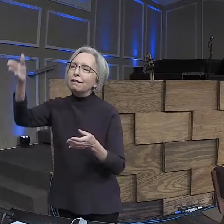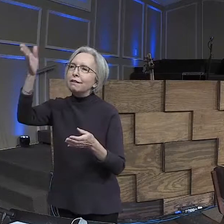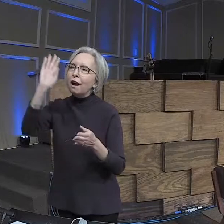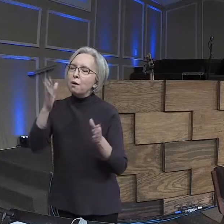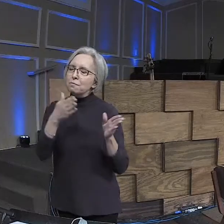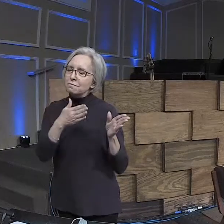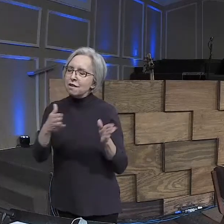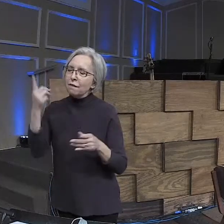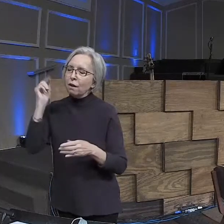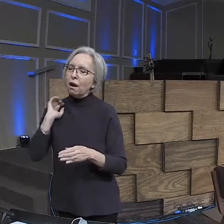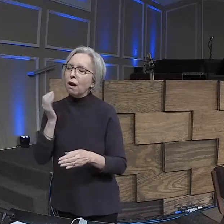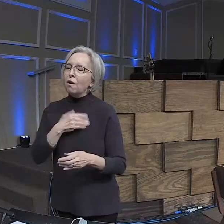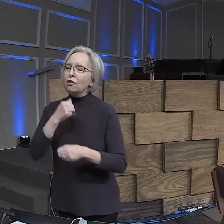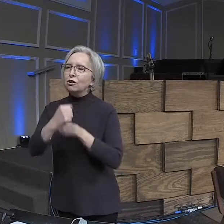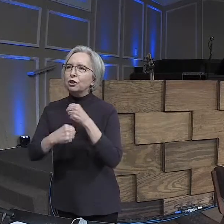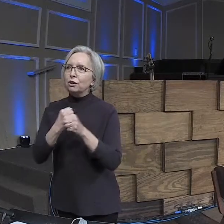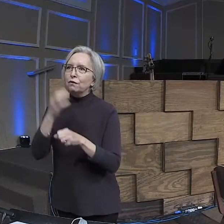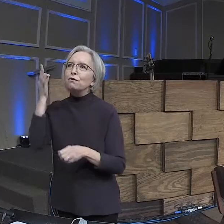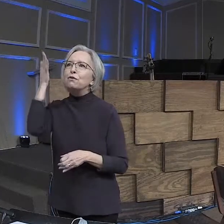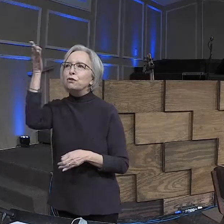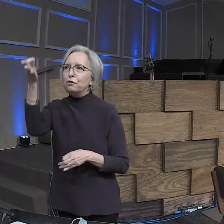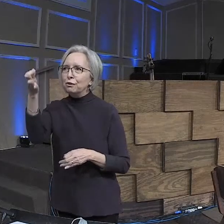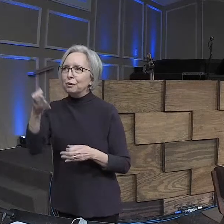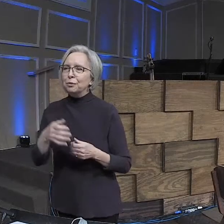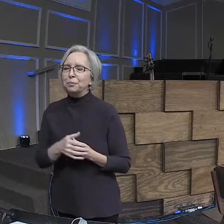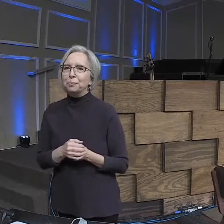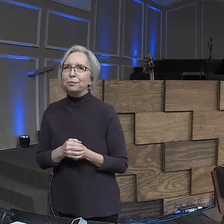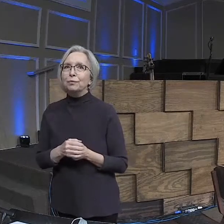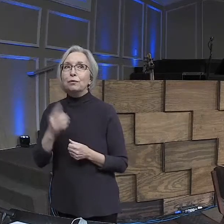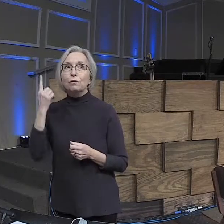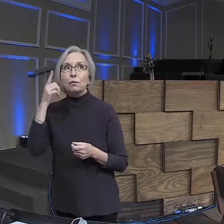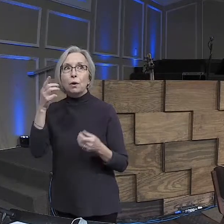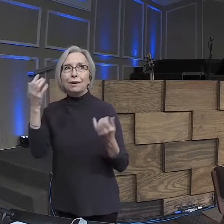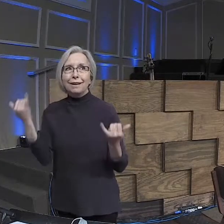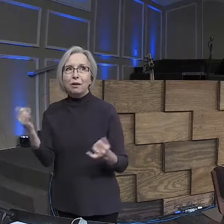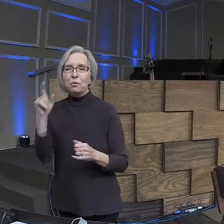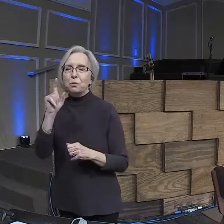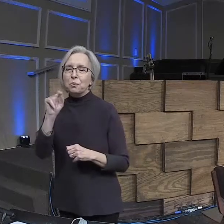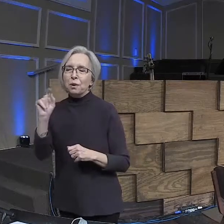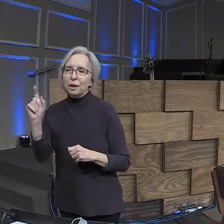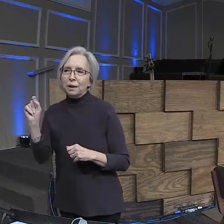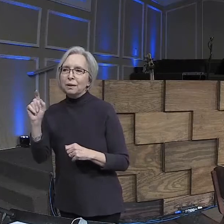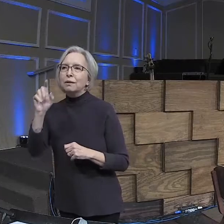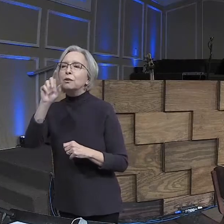as far as some realignment and our direction for 2021. So you come